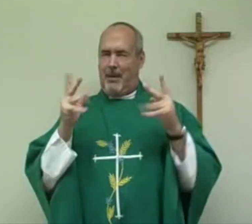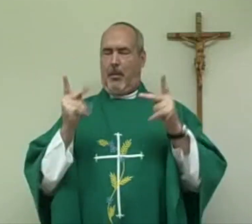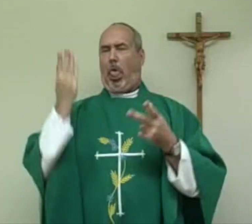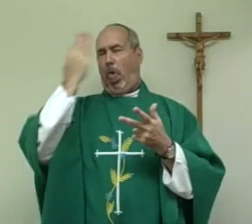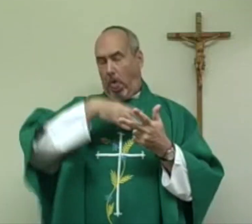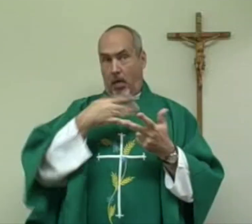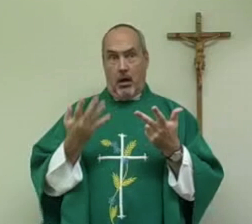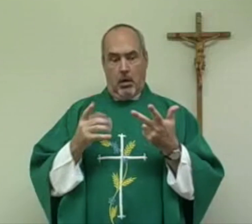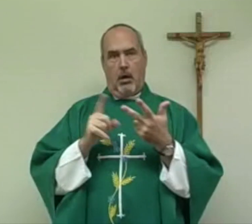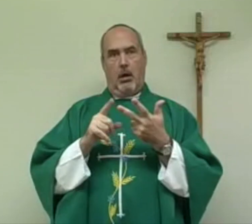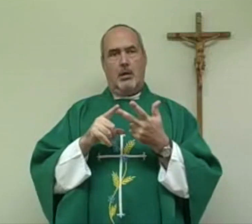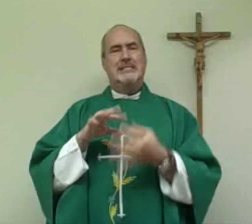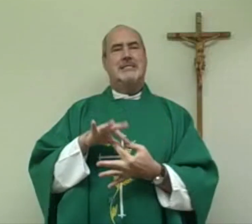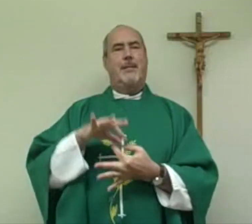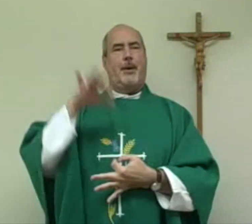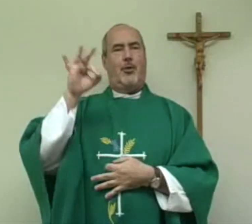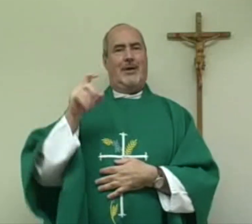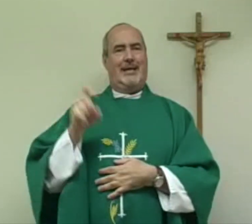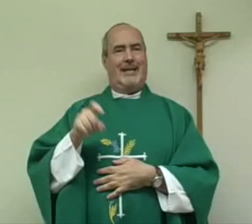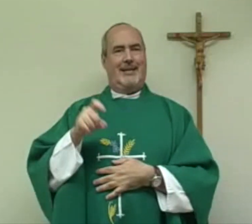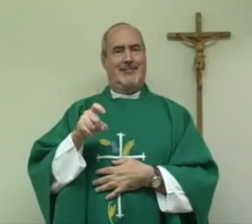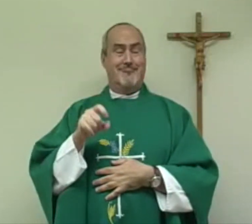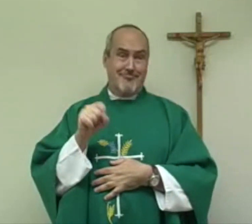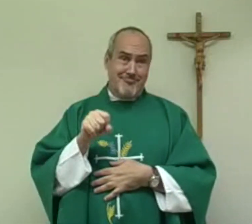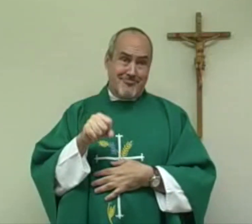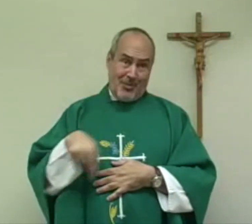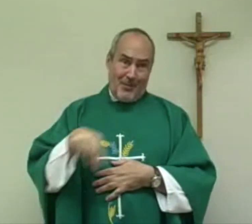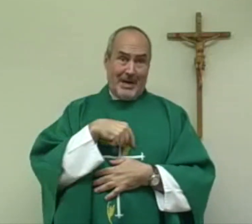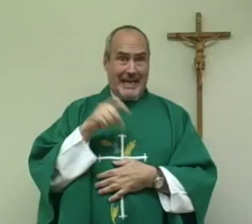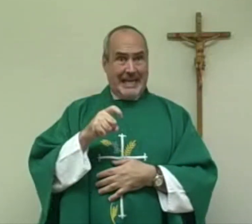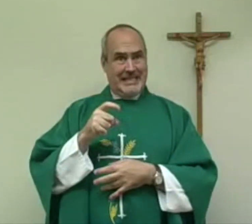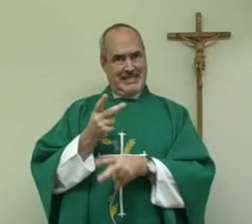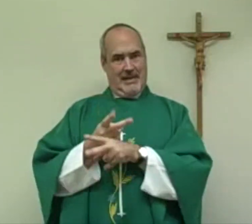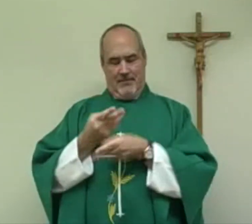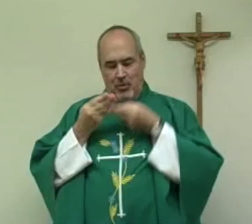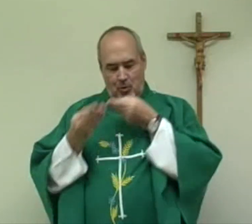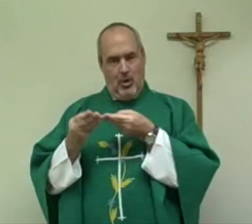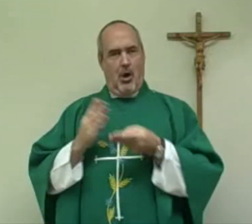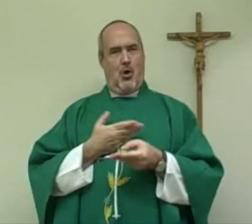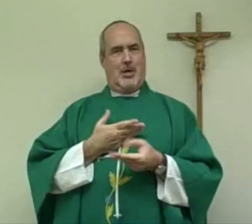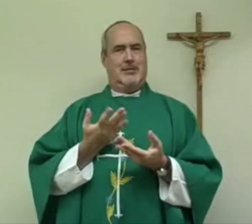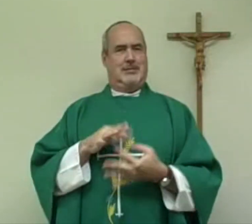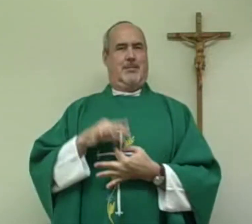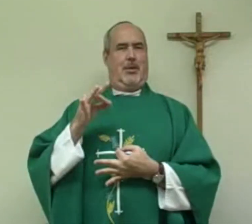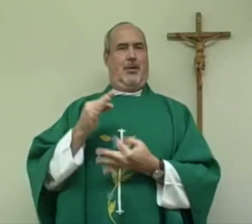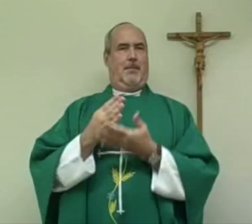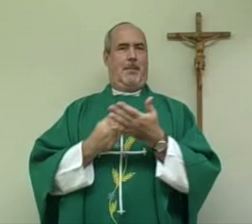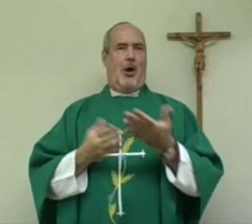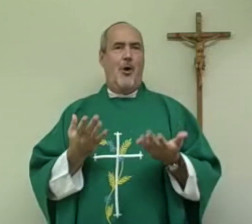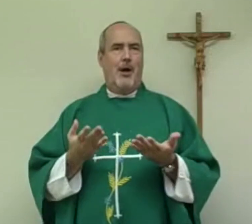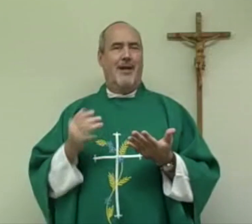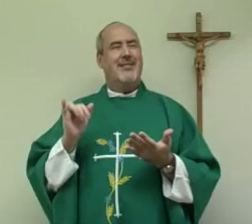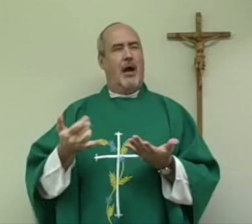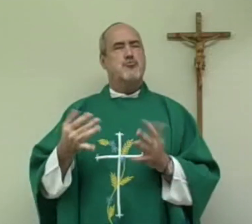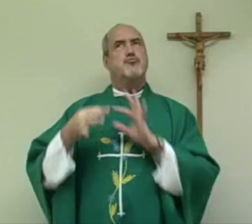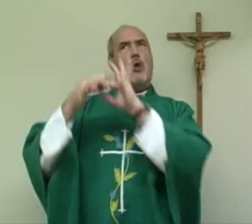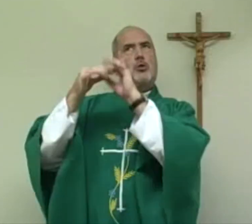mess. And thirdly, one we tend to overlook a lot is our spiritual needs. That we need to nourish the